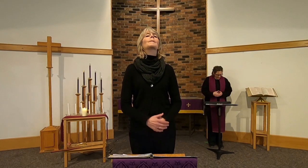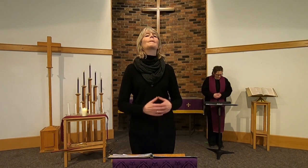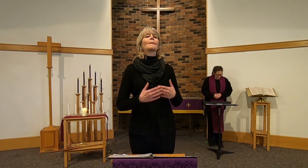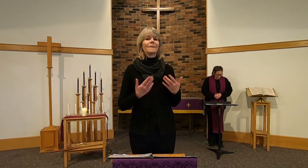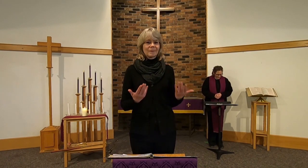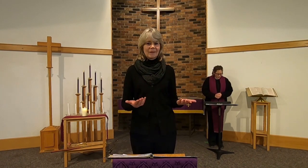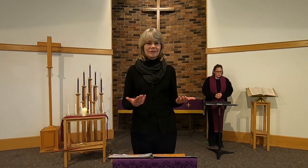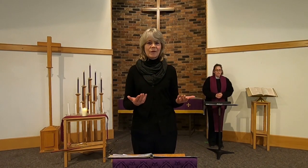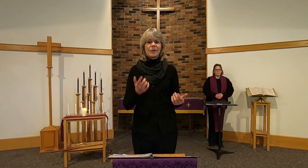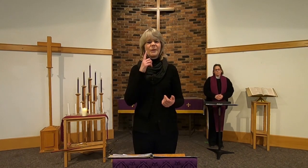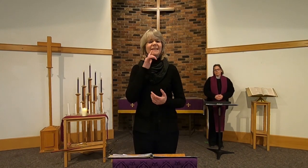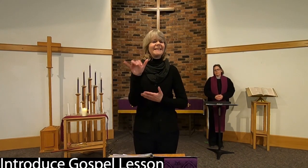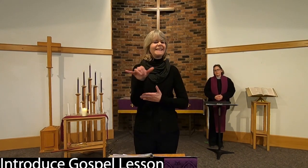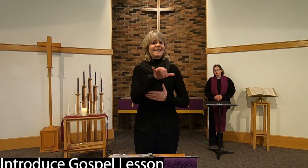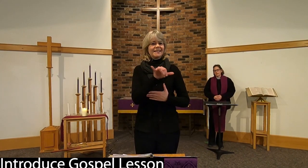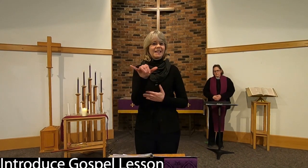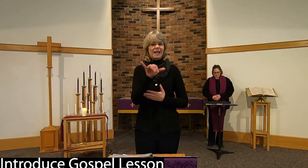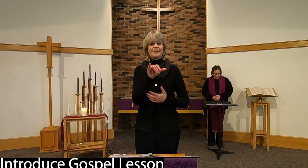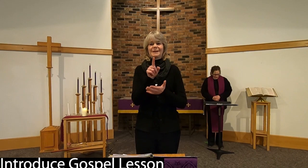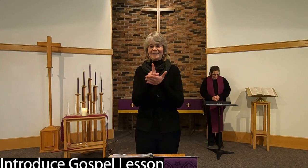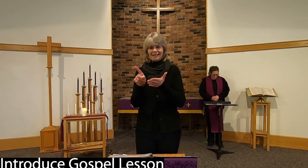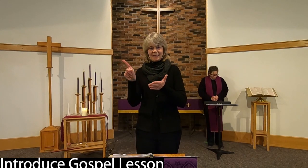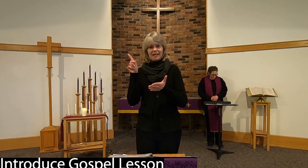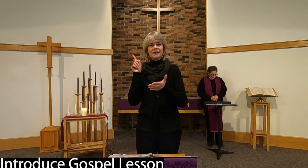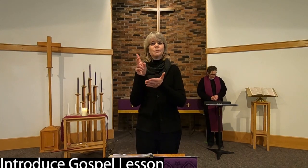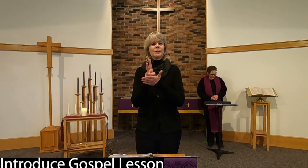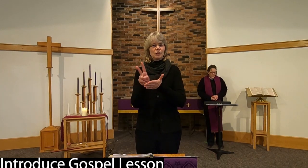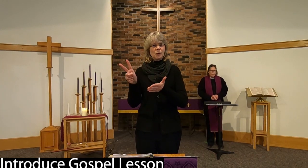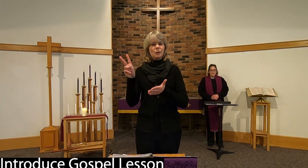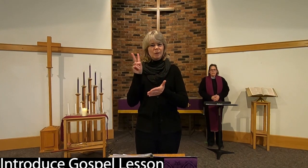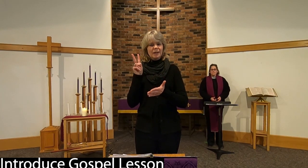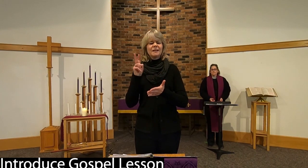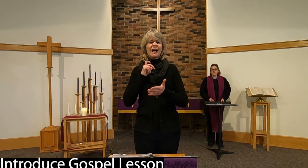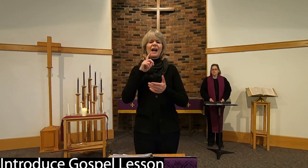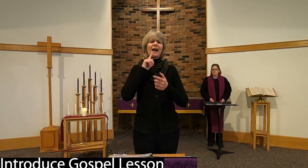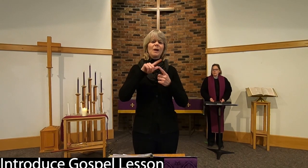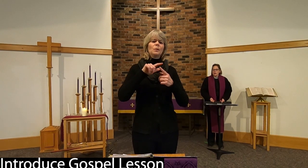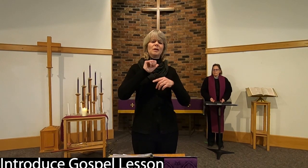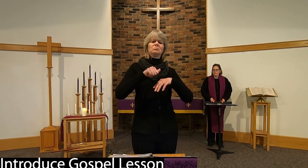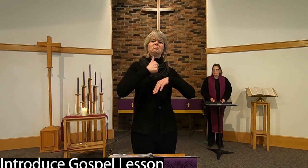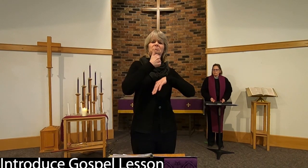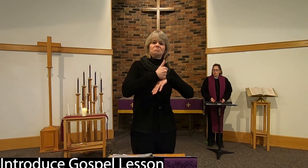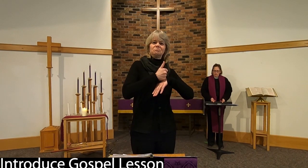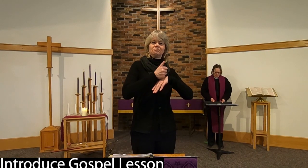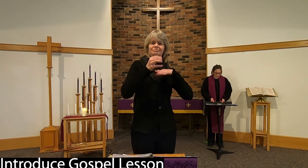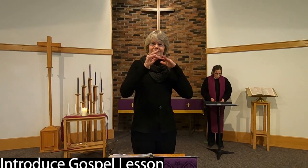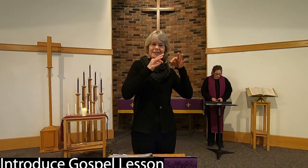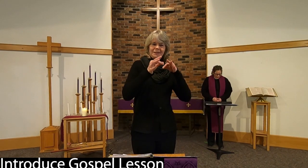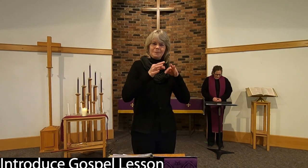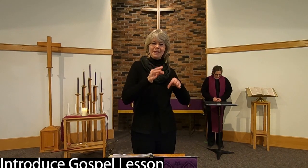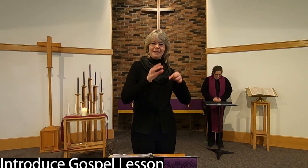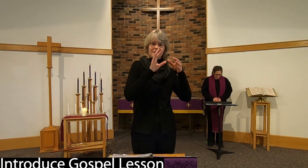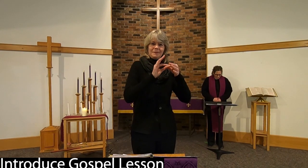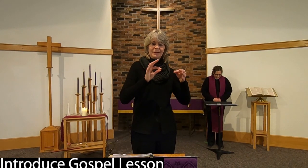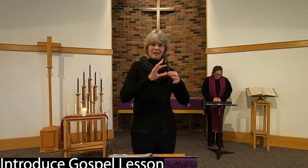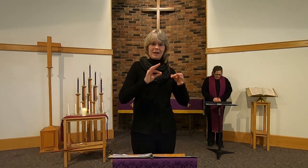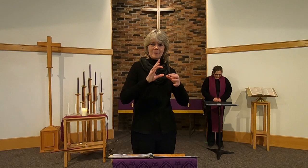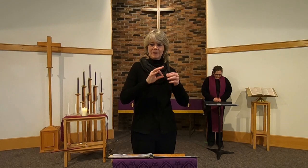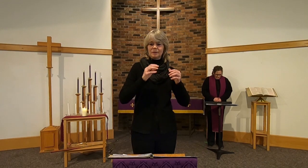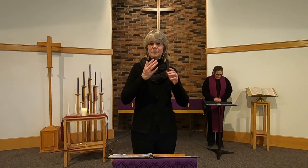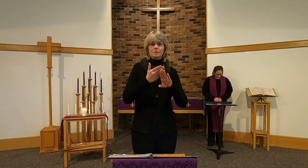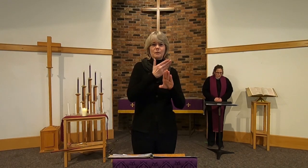As I've done in the previous weeks, I want to set up a couple of introductory comments about our gospel lesson